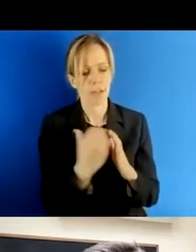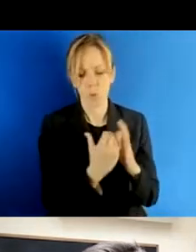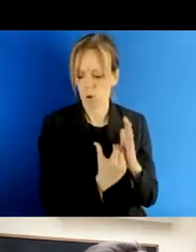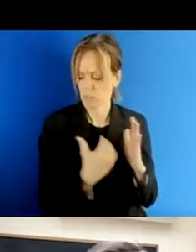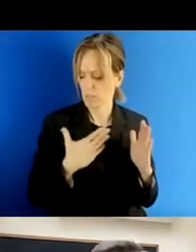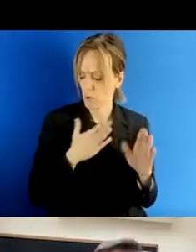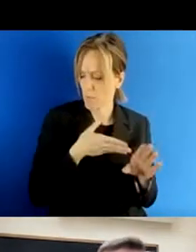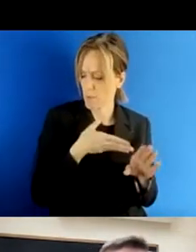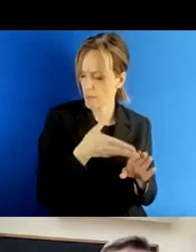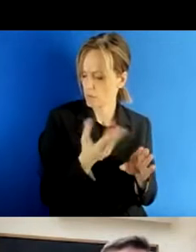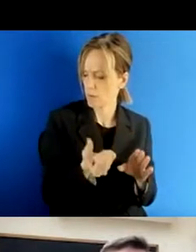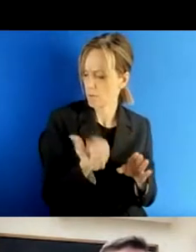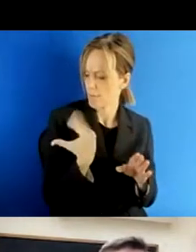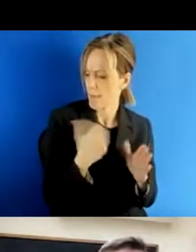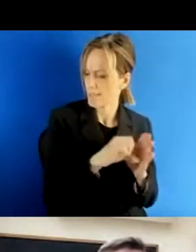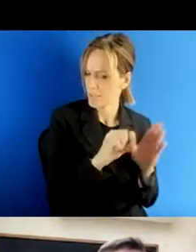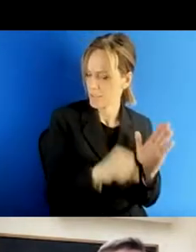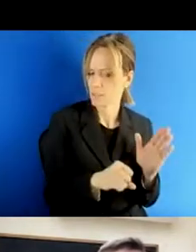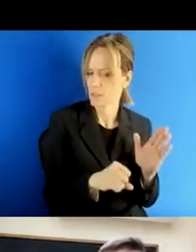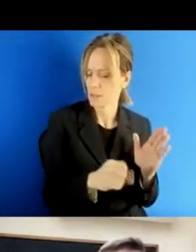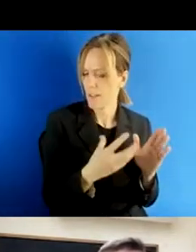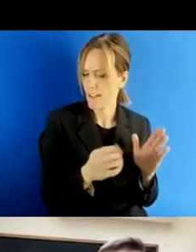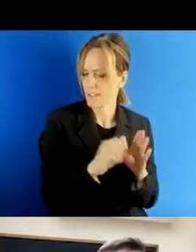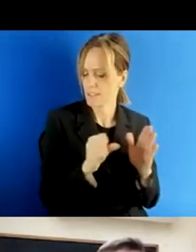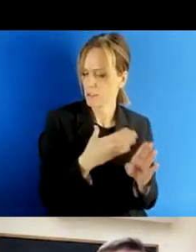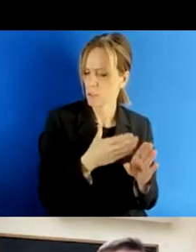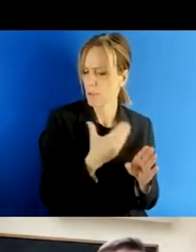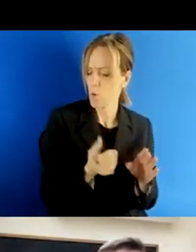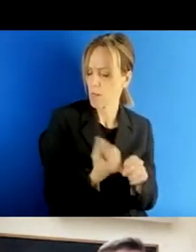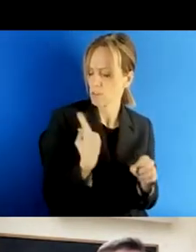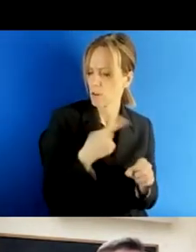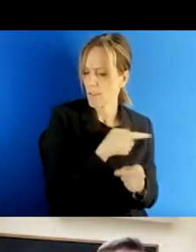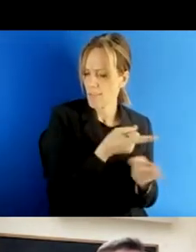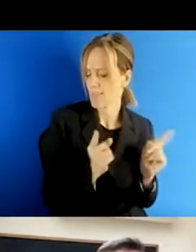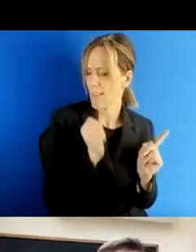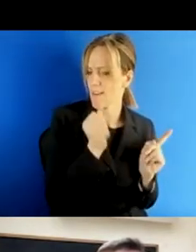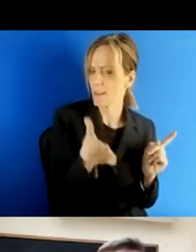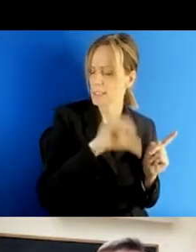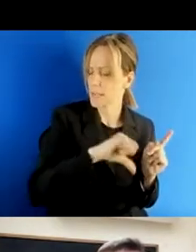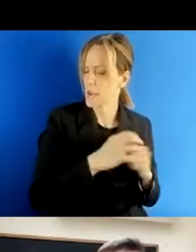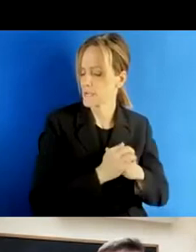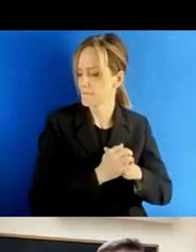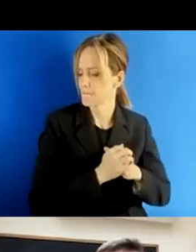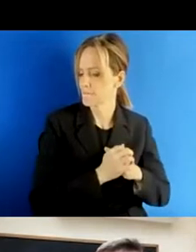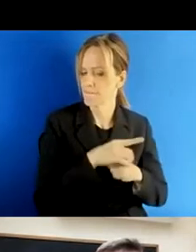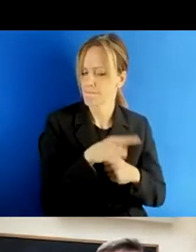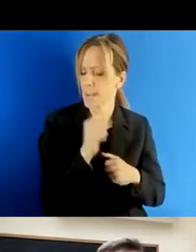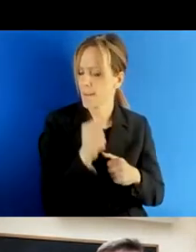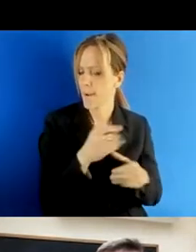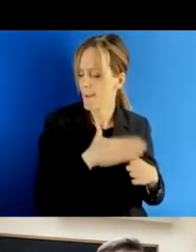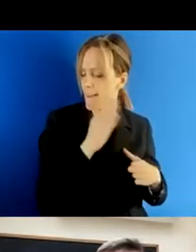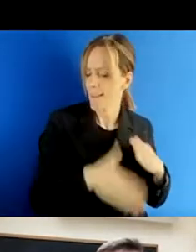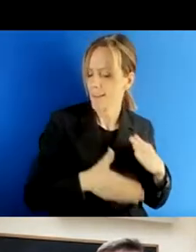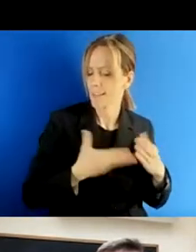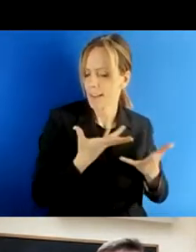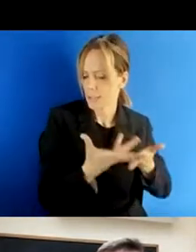semester, the semester before last year, they didn't deny the accommodation. They didn't end the interactive process.